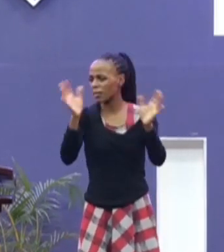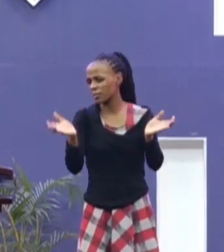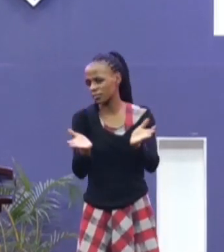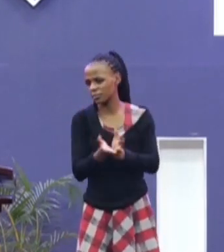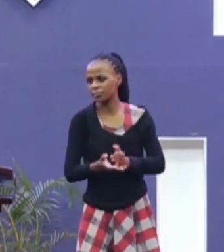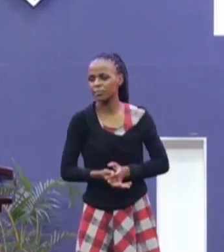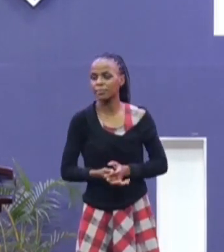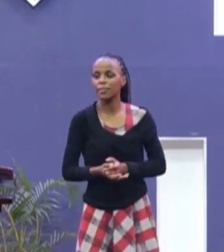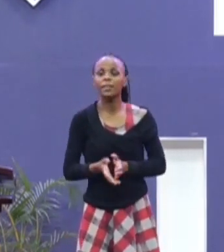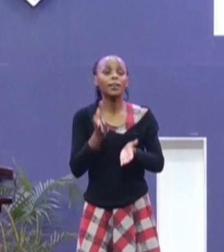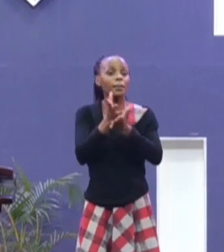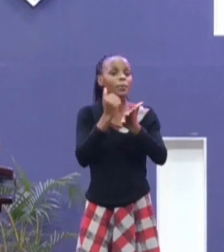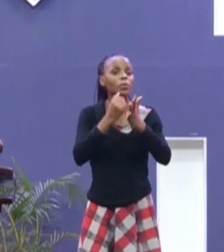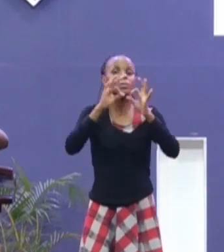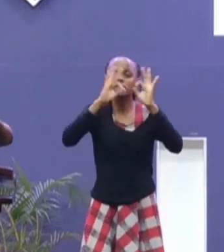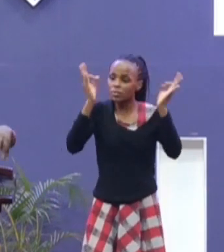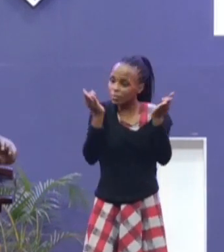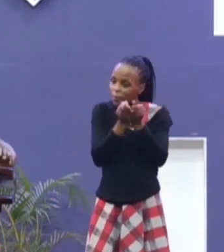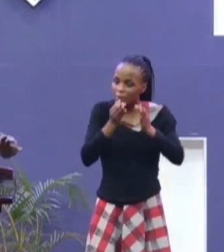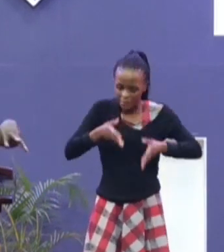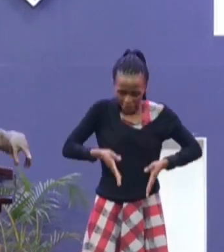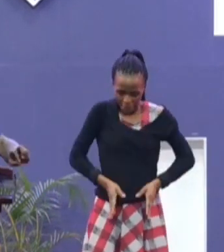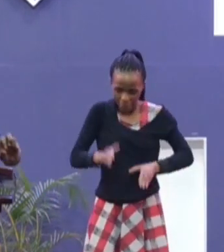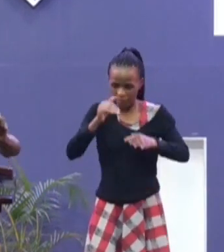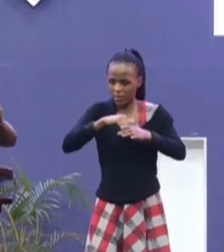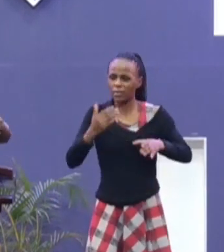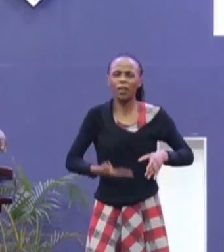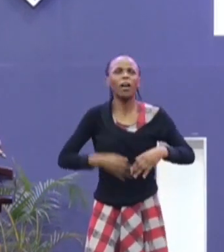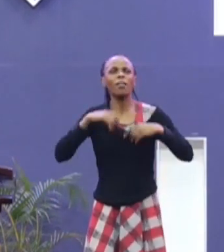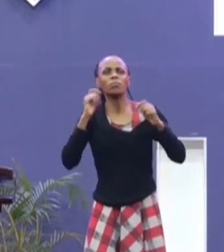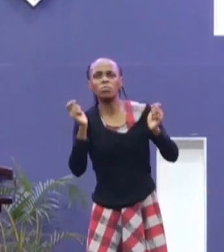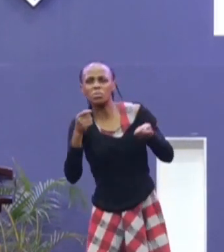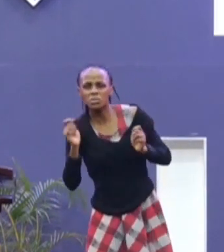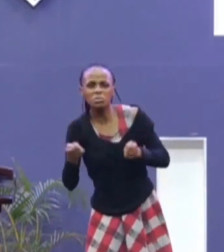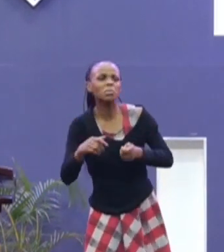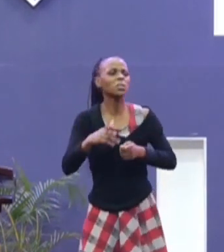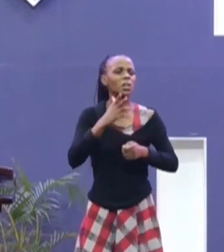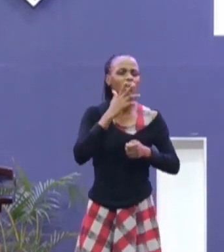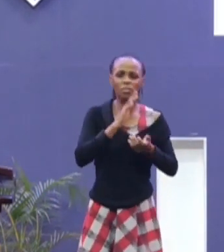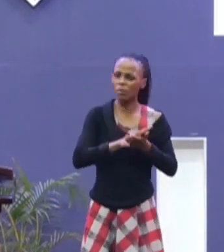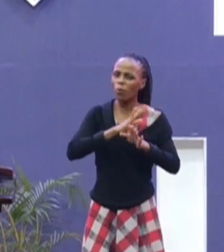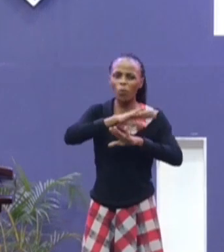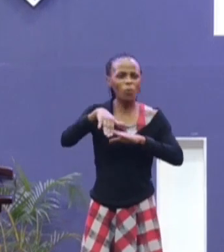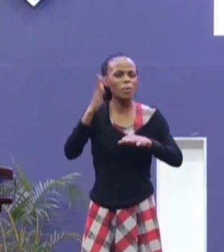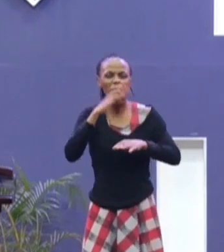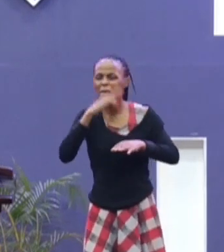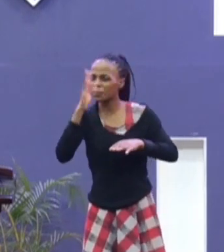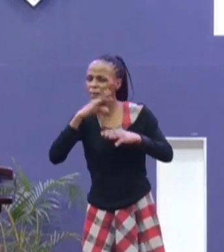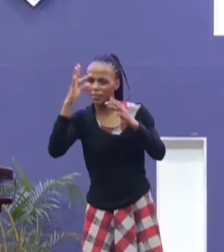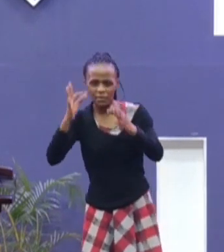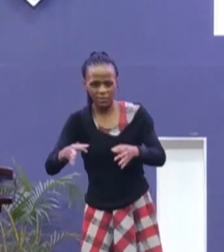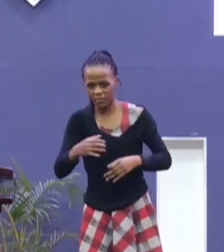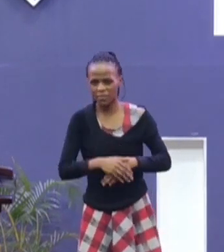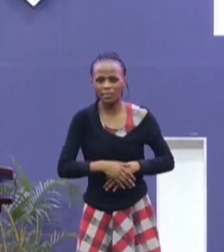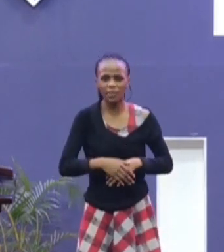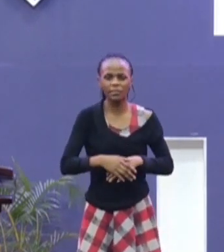nse yemizimu. Olokuwa family mwazalwa elimu bya bulogo, elimu bya busamize, elimu ebintu ebifana bwe bityo. Because the family from which they are born